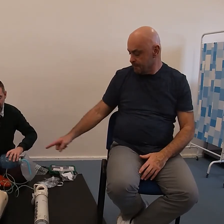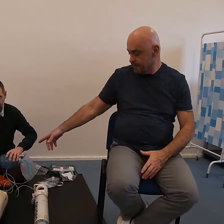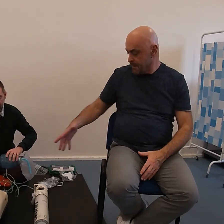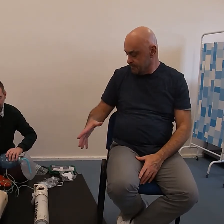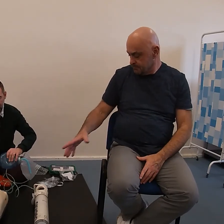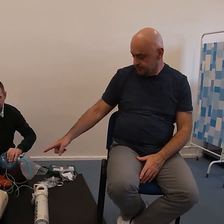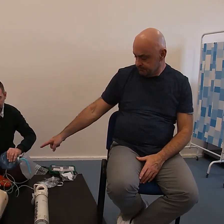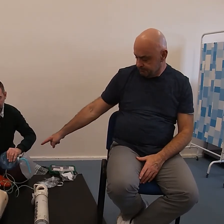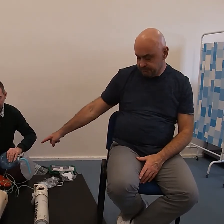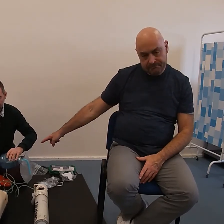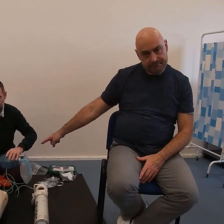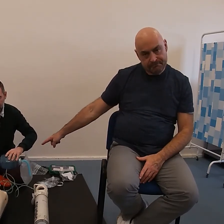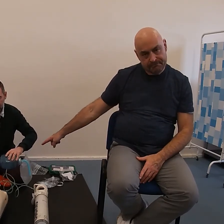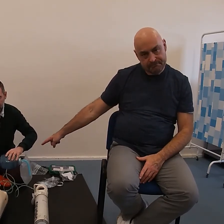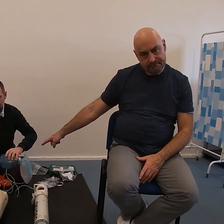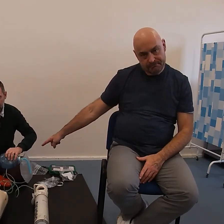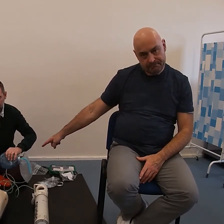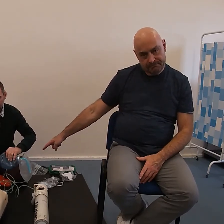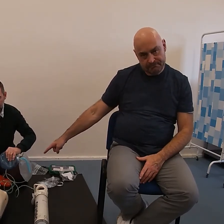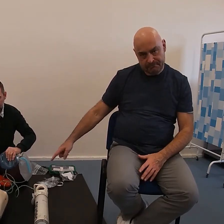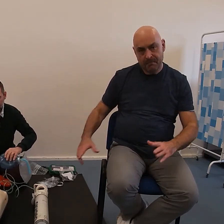bag thus.